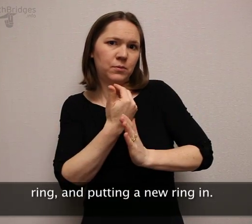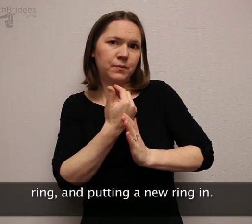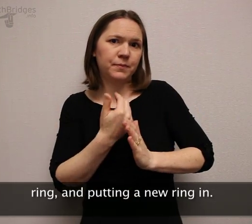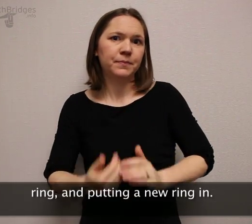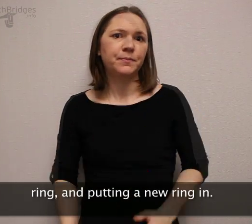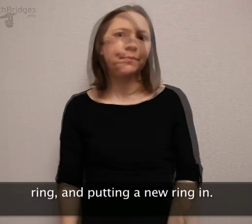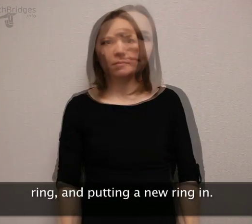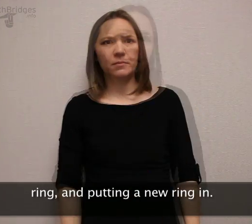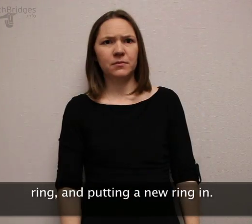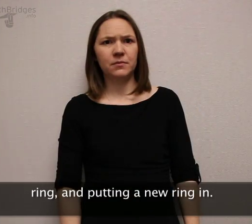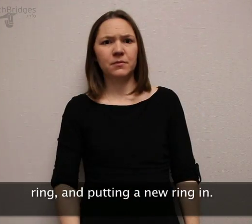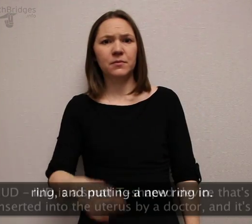ring in.